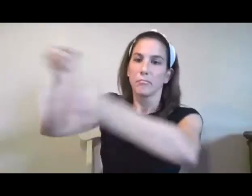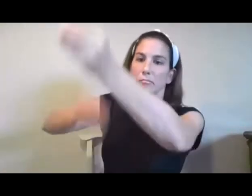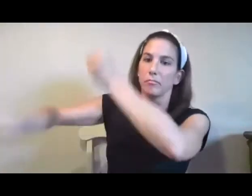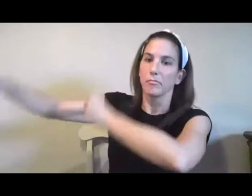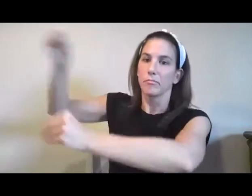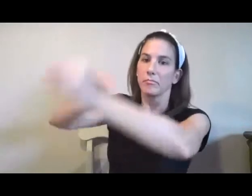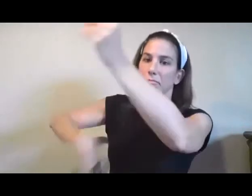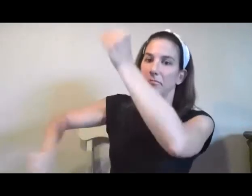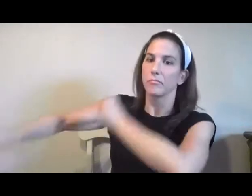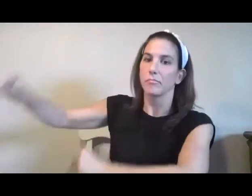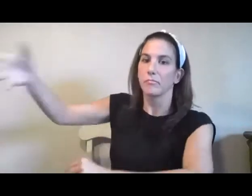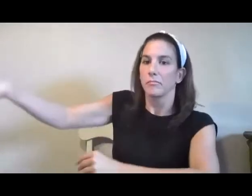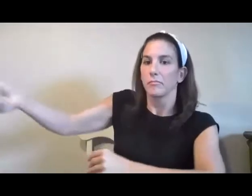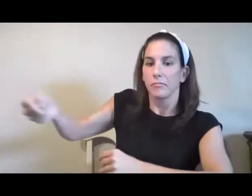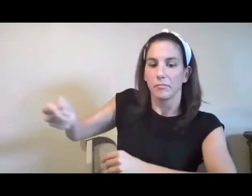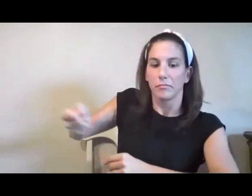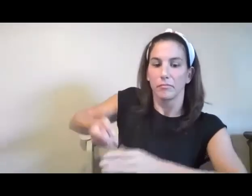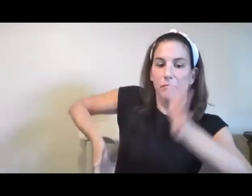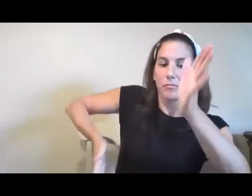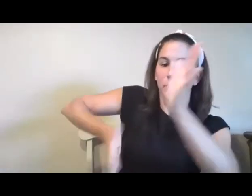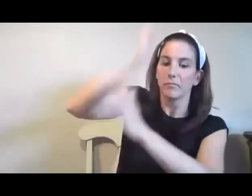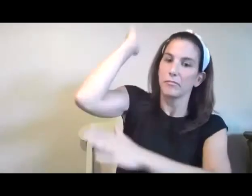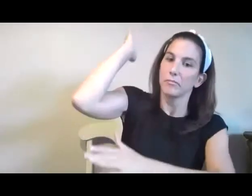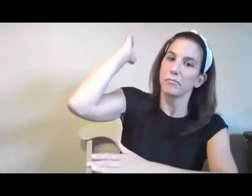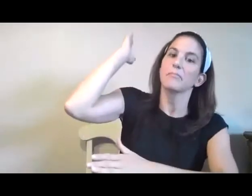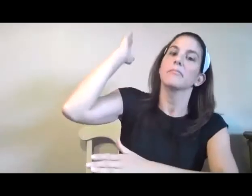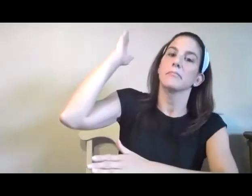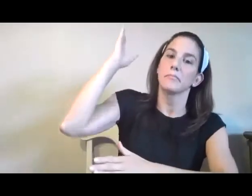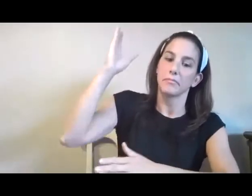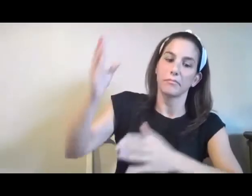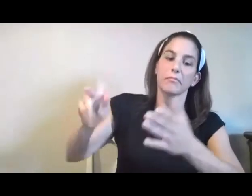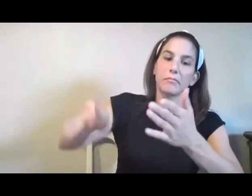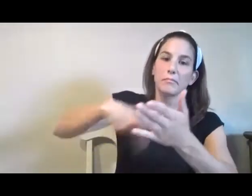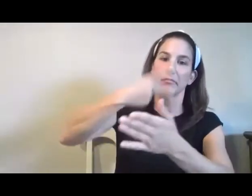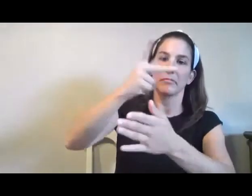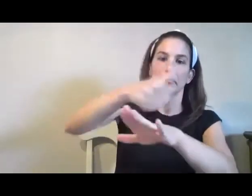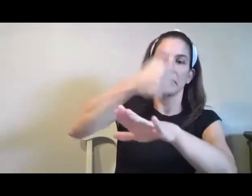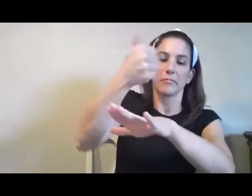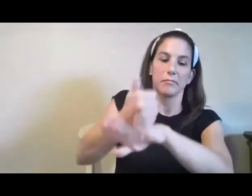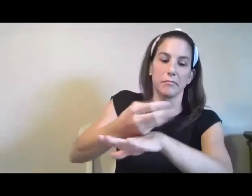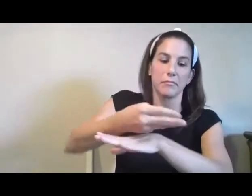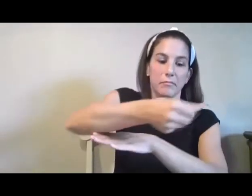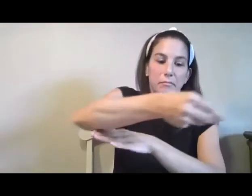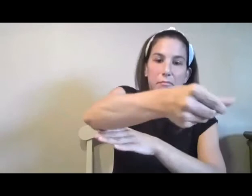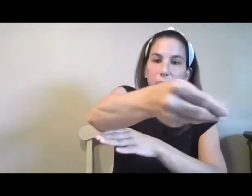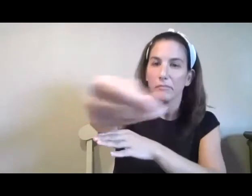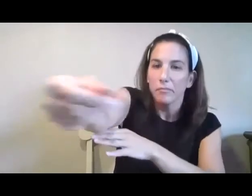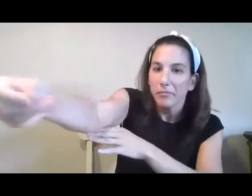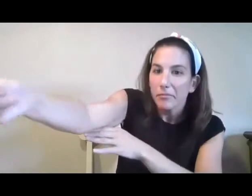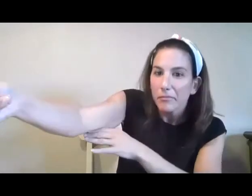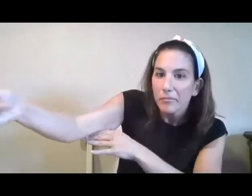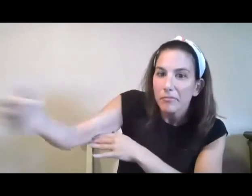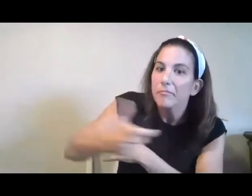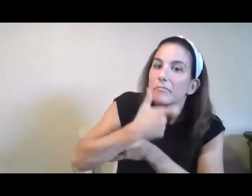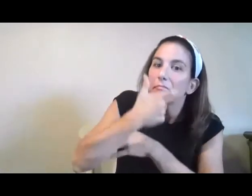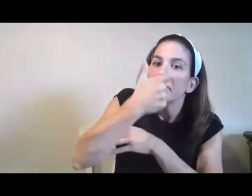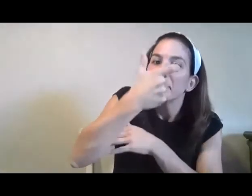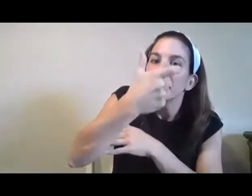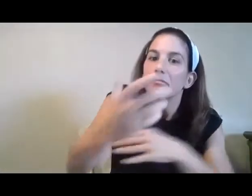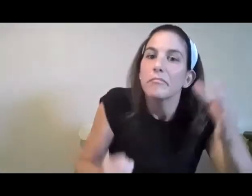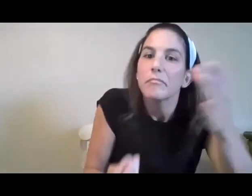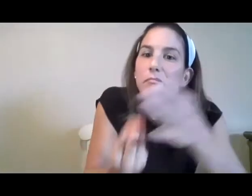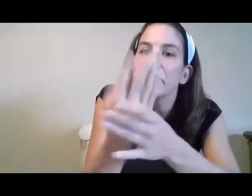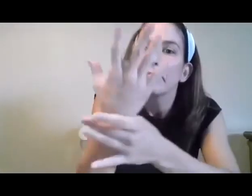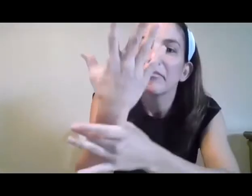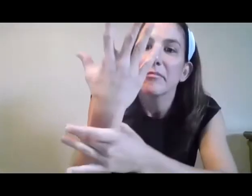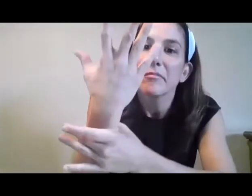wagon, and off we go. Plant the little wheat seeds, and watch